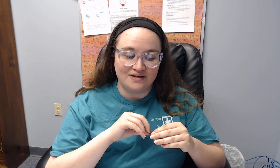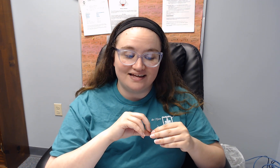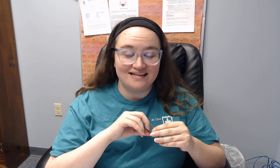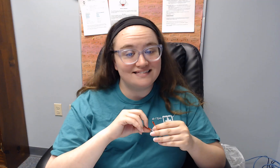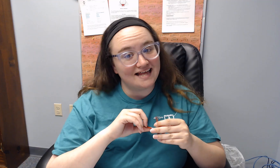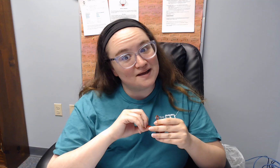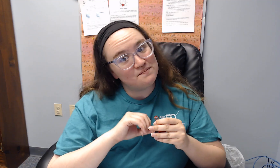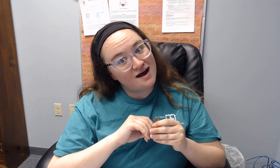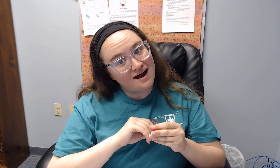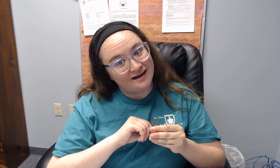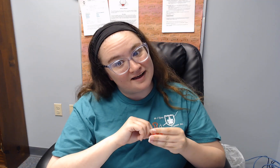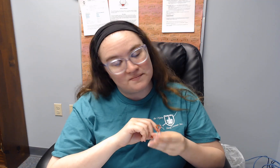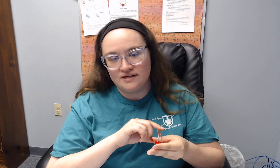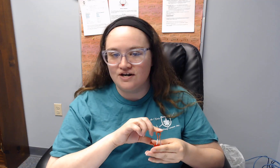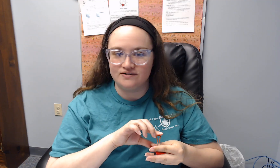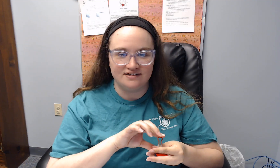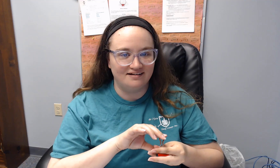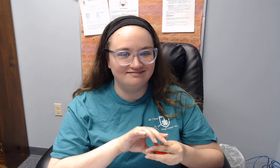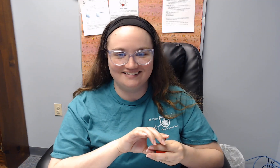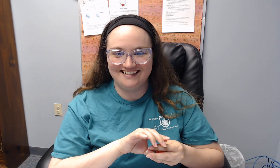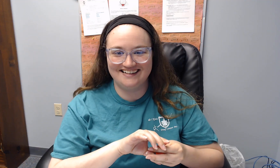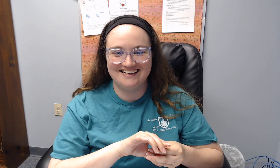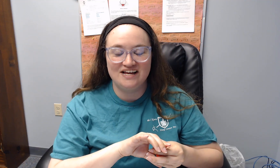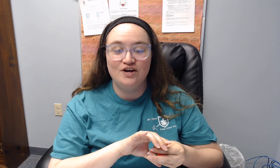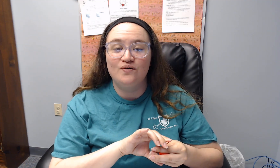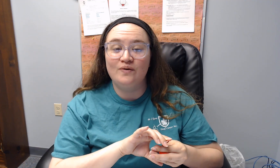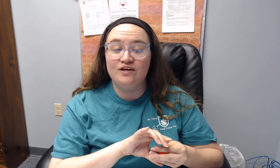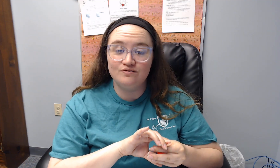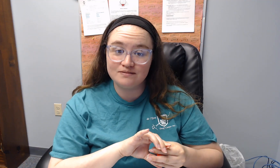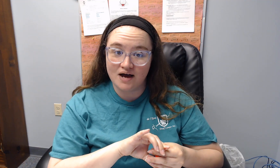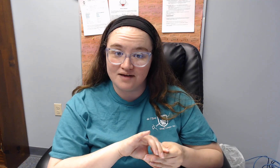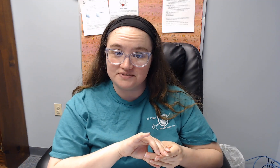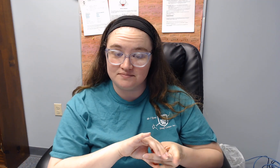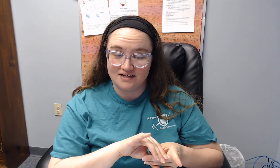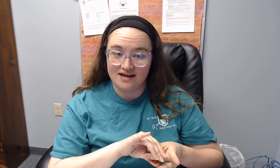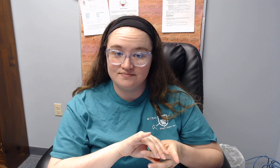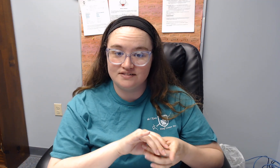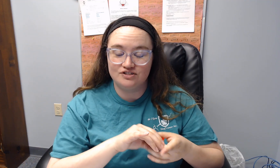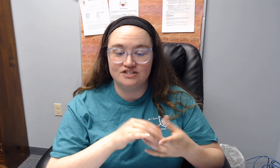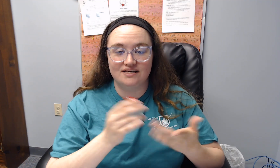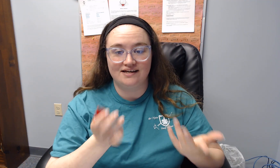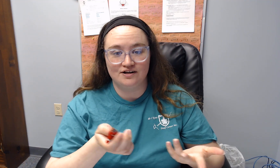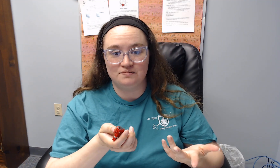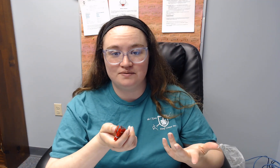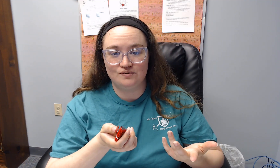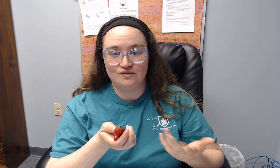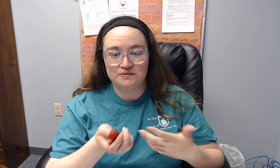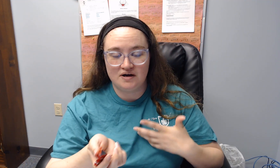It's like mime. No, it's not. We use mime sometimes, just like hearing people use mime.